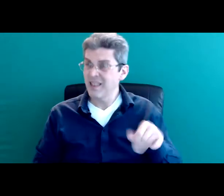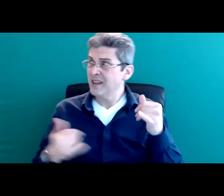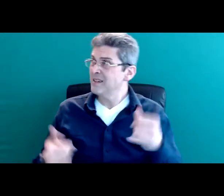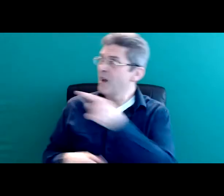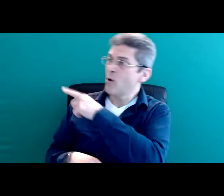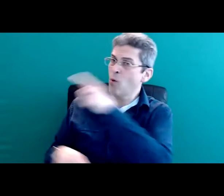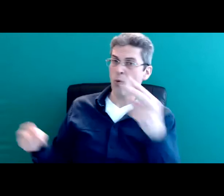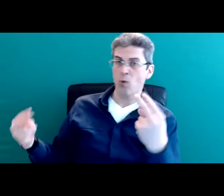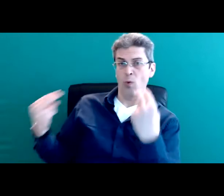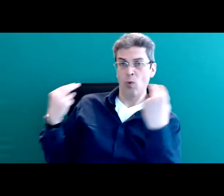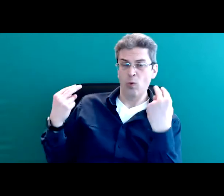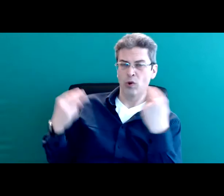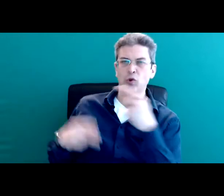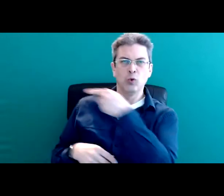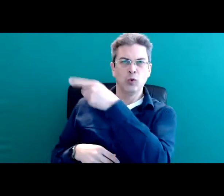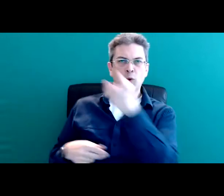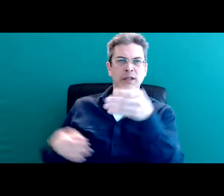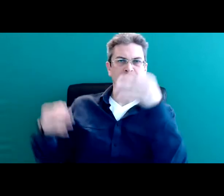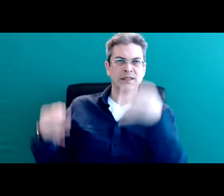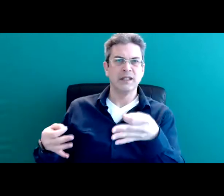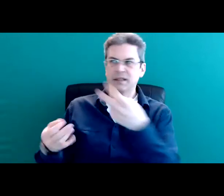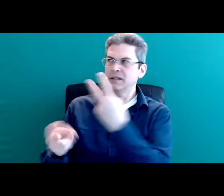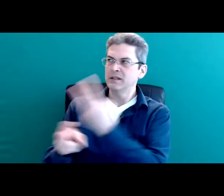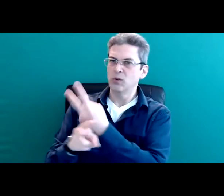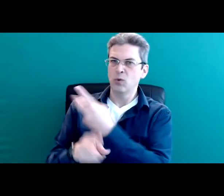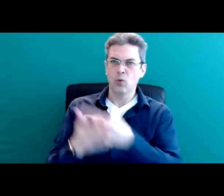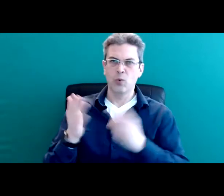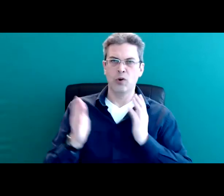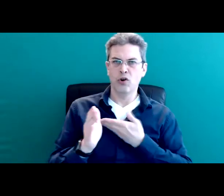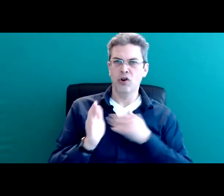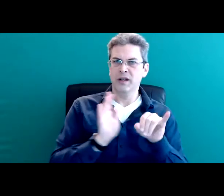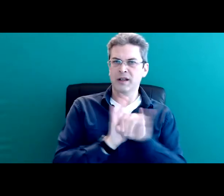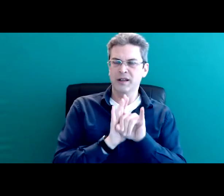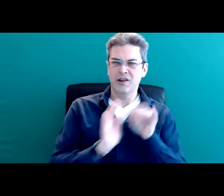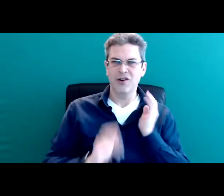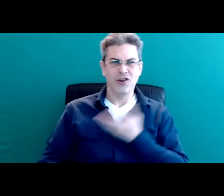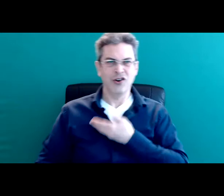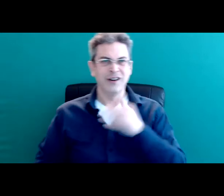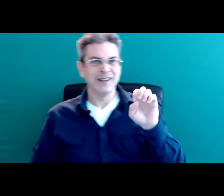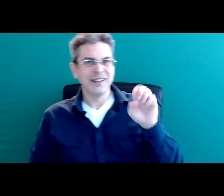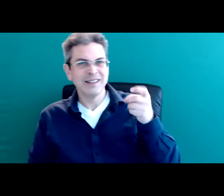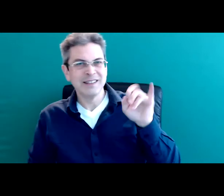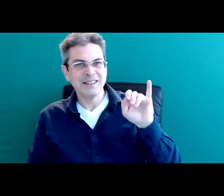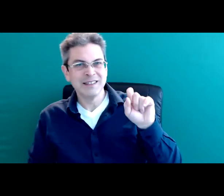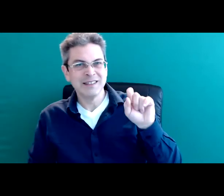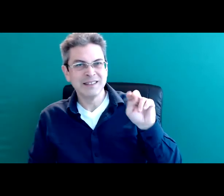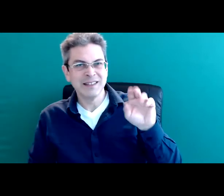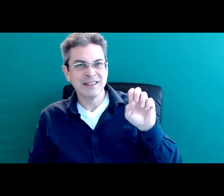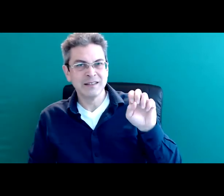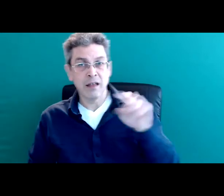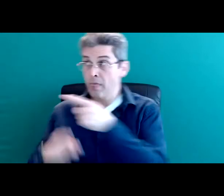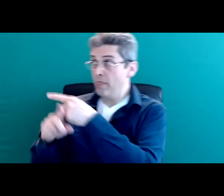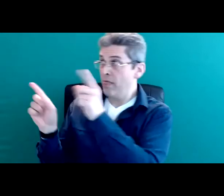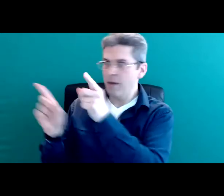Our existence is being debated, and our existence is being evaluated by people that are not us. And that is